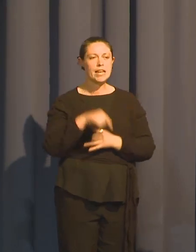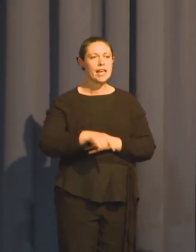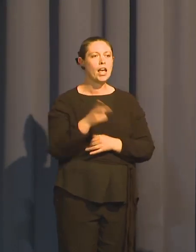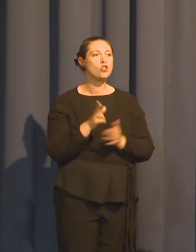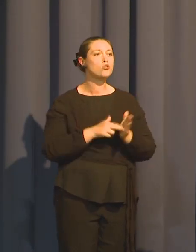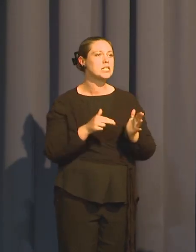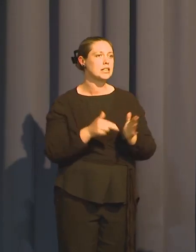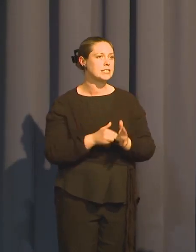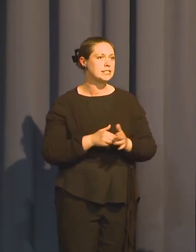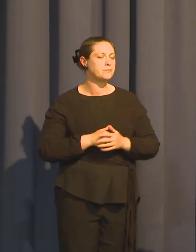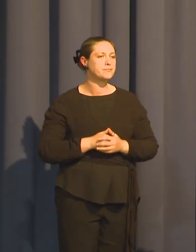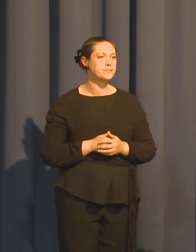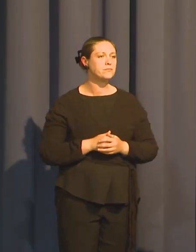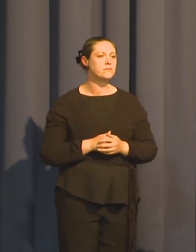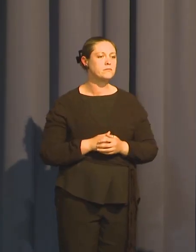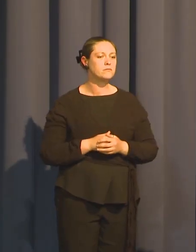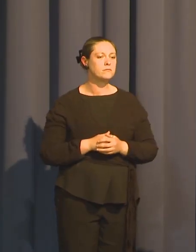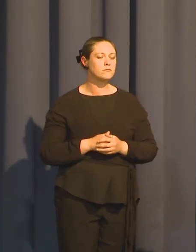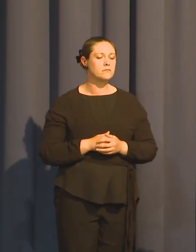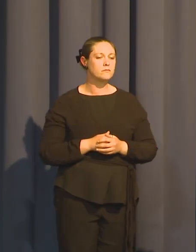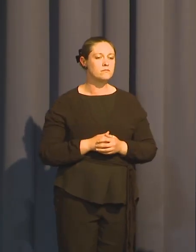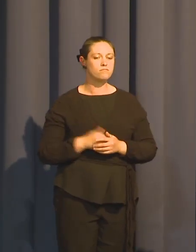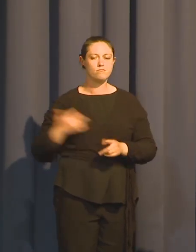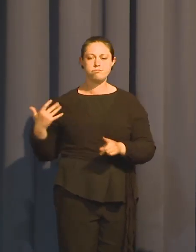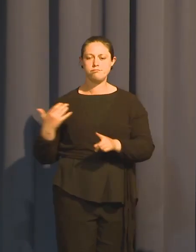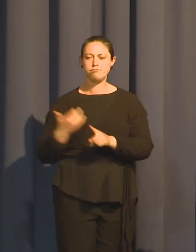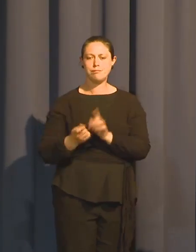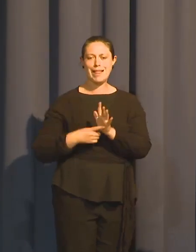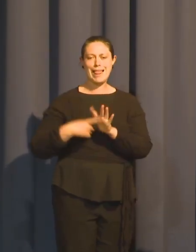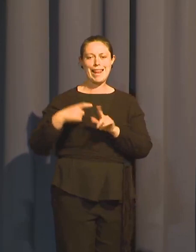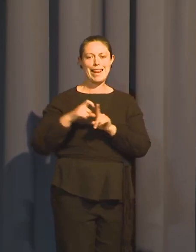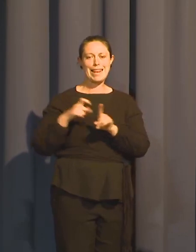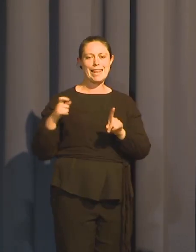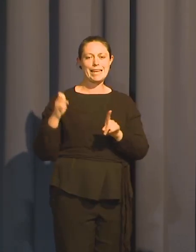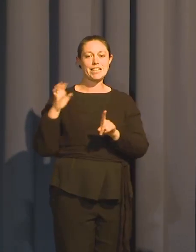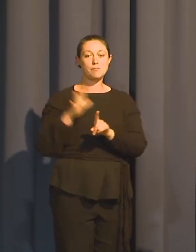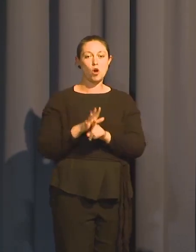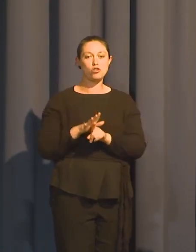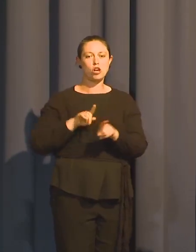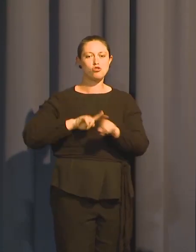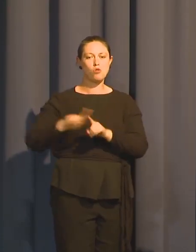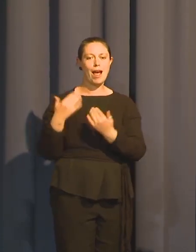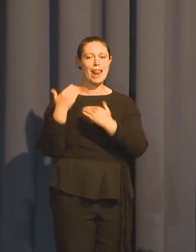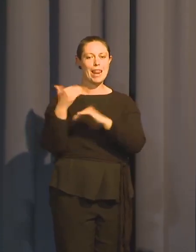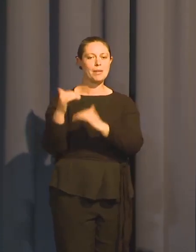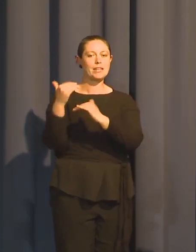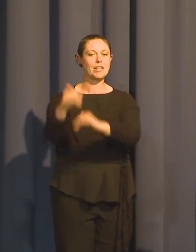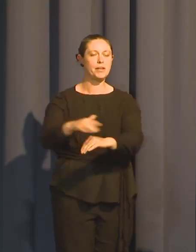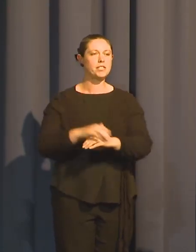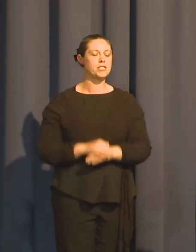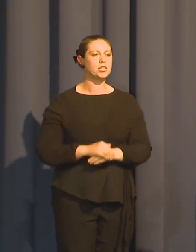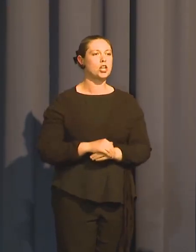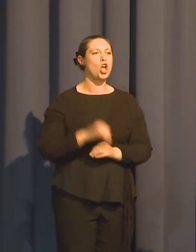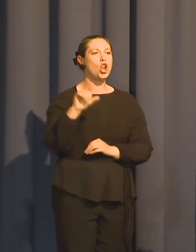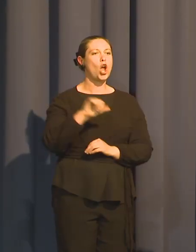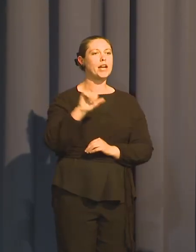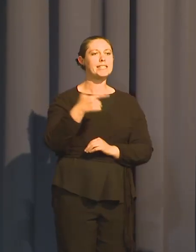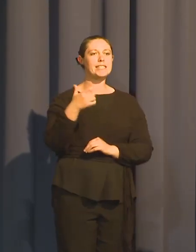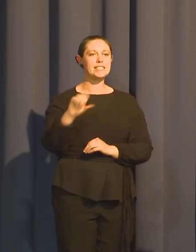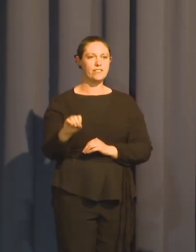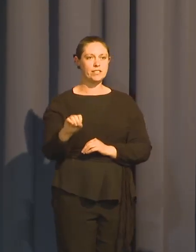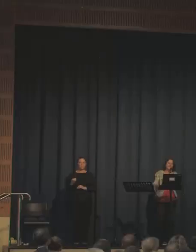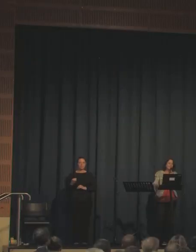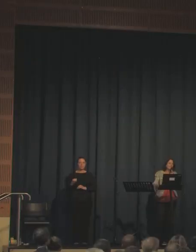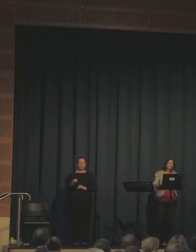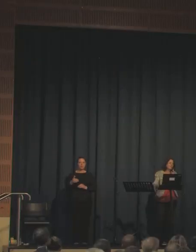Zealand to reduce our exposure to lead. So in the mid-70s, they introduced lead-free solder for